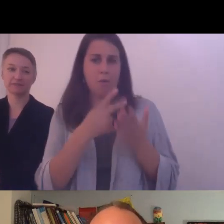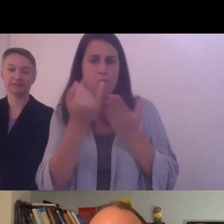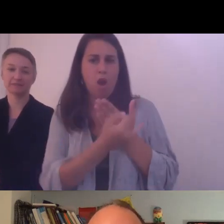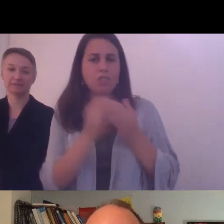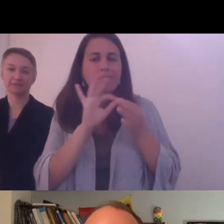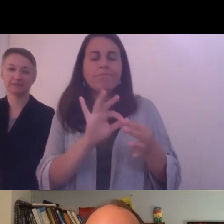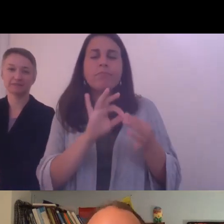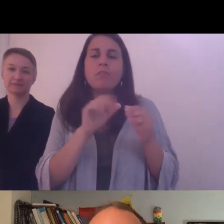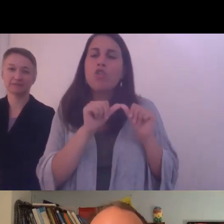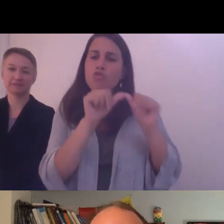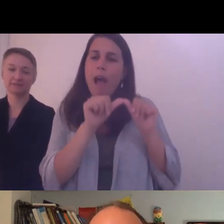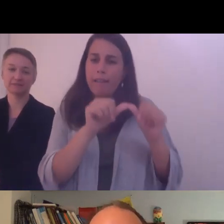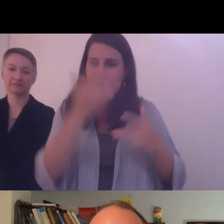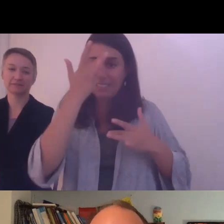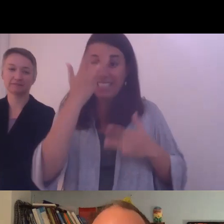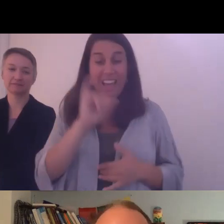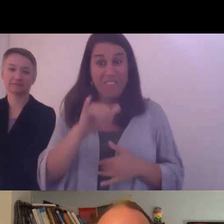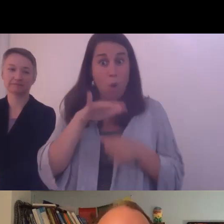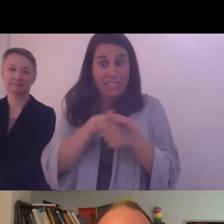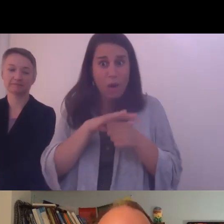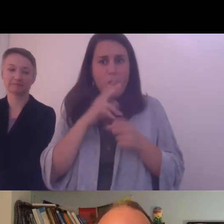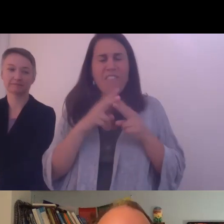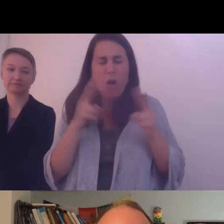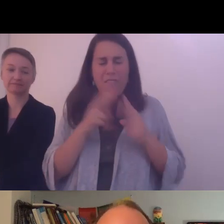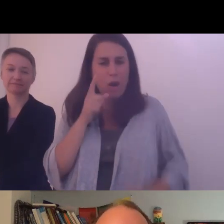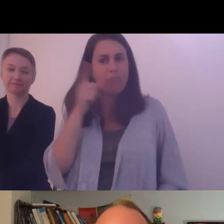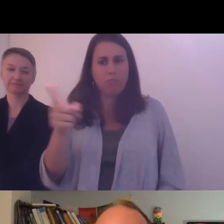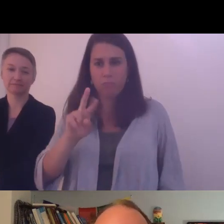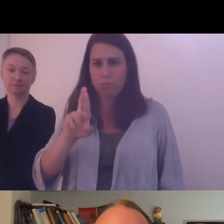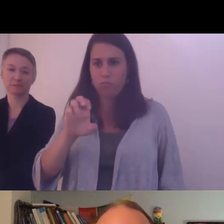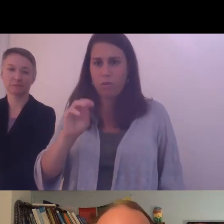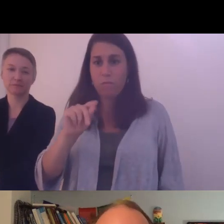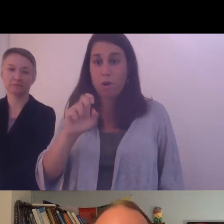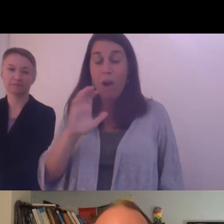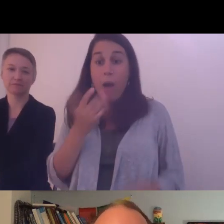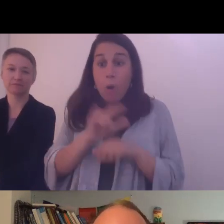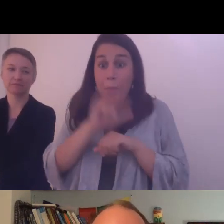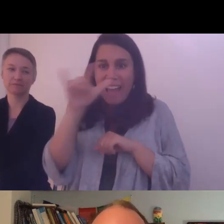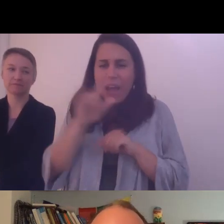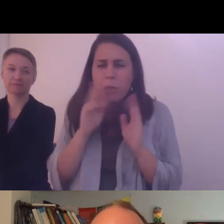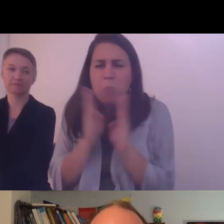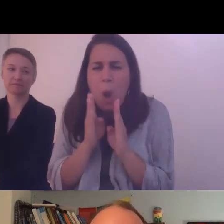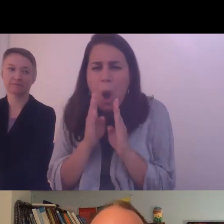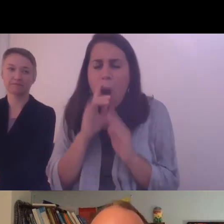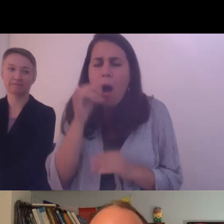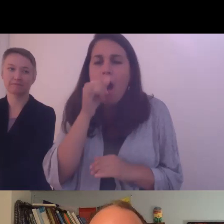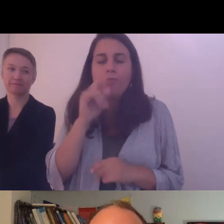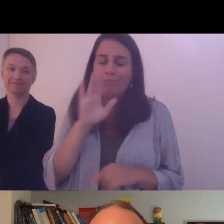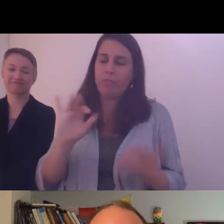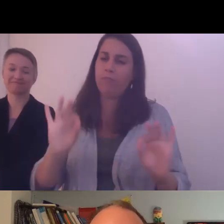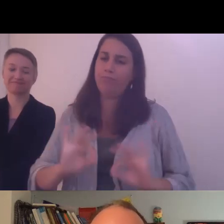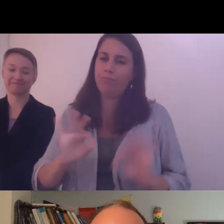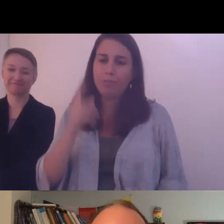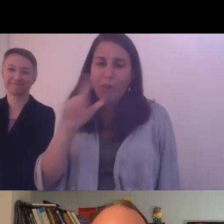disease. And these were very remote areas. We flew in these tiny airplanes, which was nothing for Lorne because he skydives and jumps off